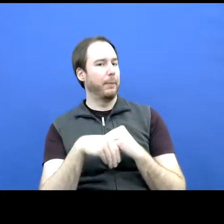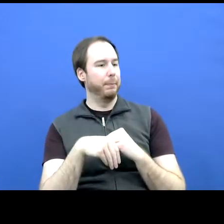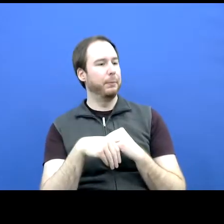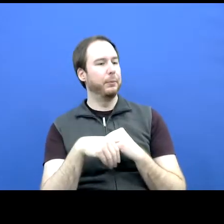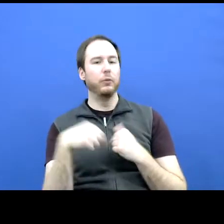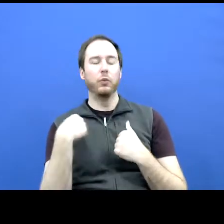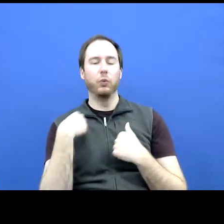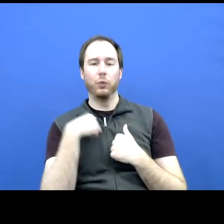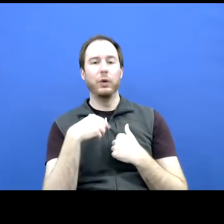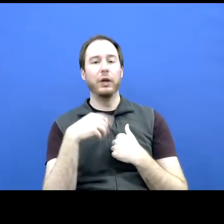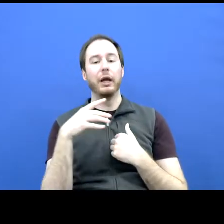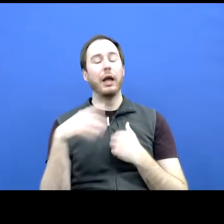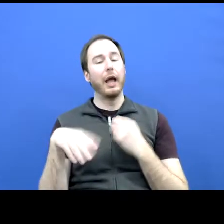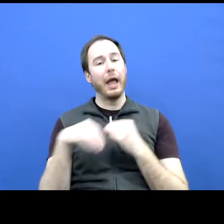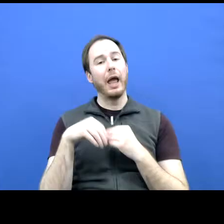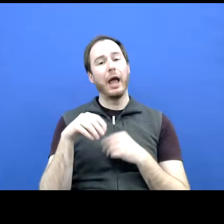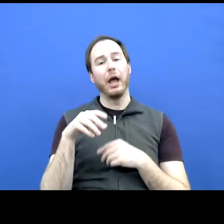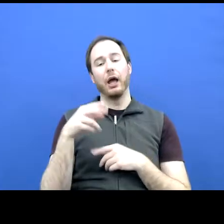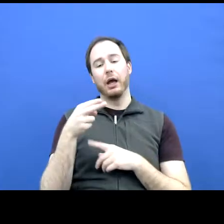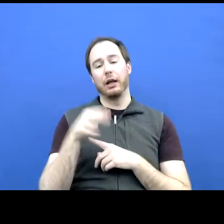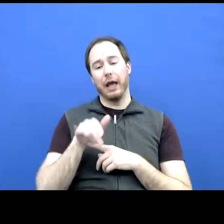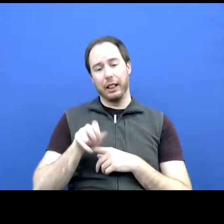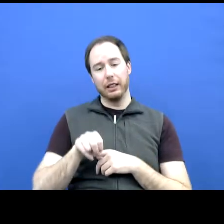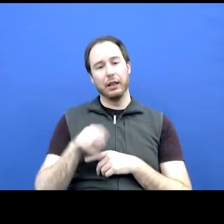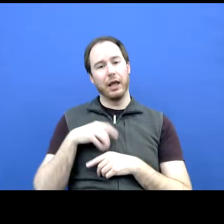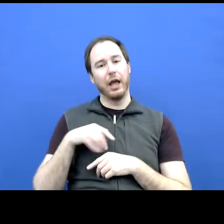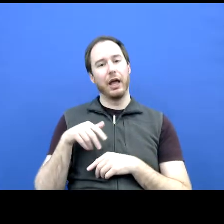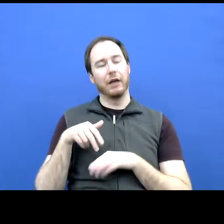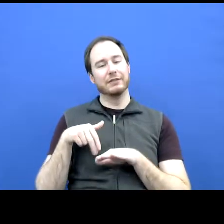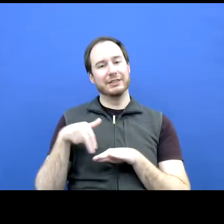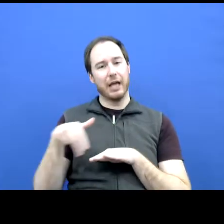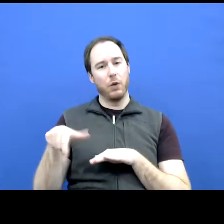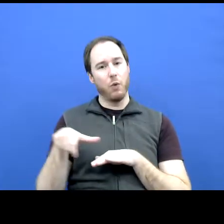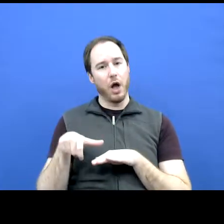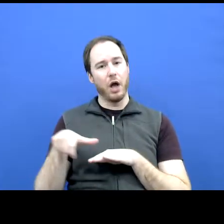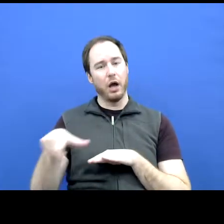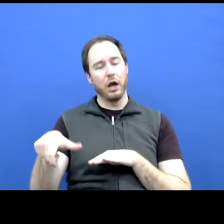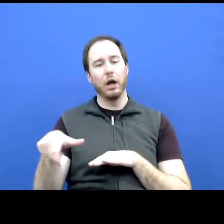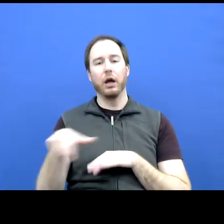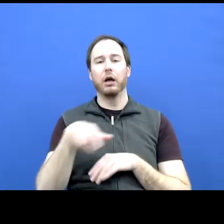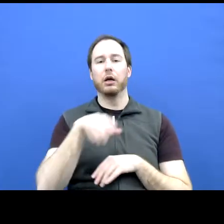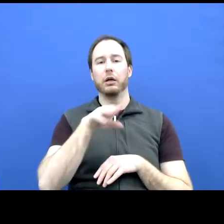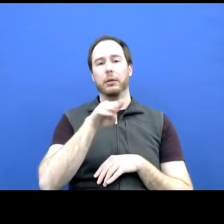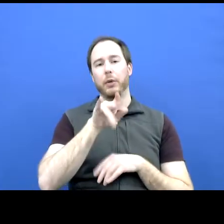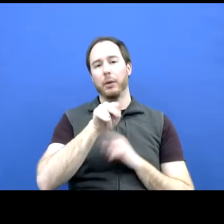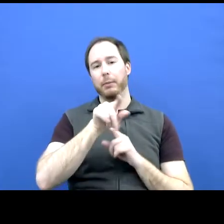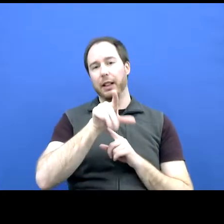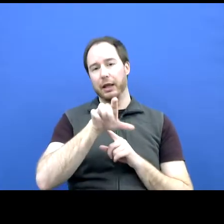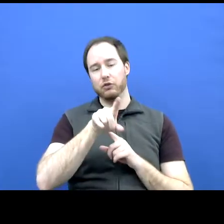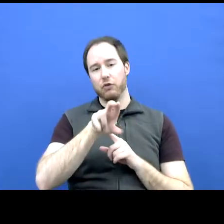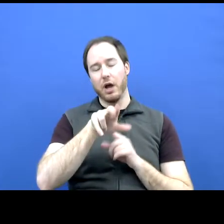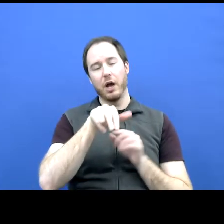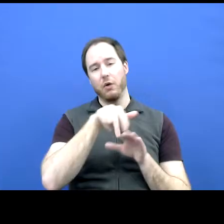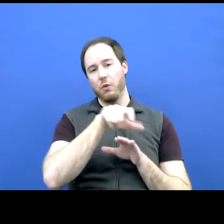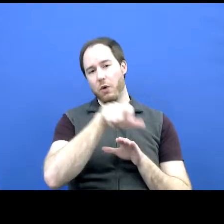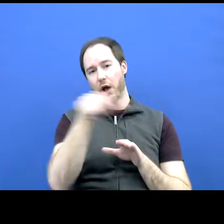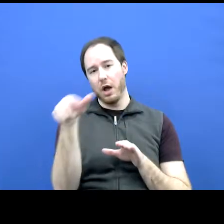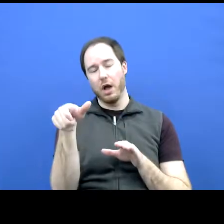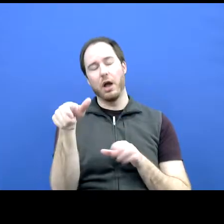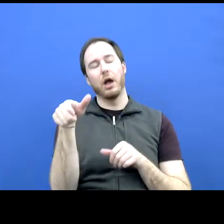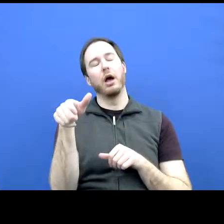We've put in sidewalks on Highland Drive. We put in sidewalks on Marketplace Drive.